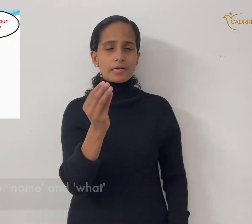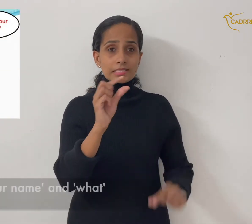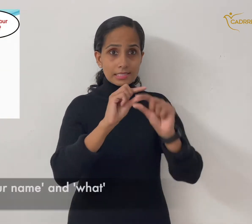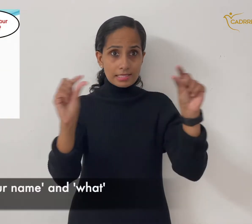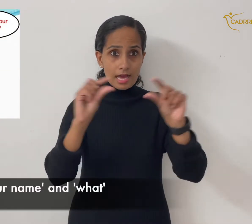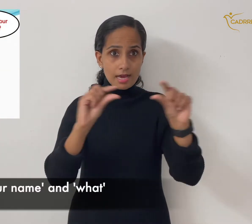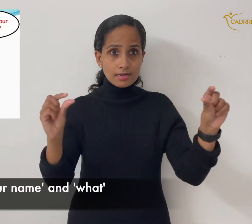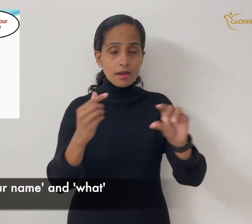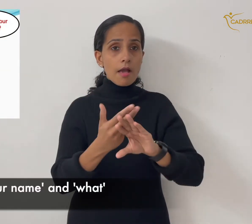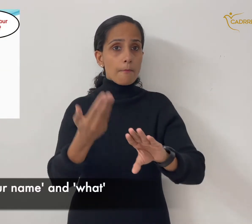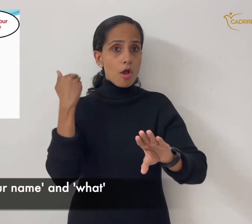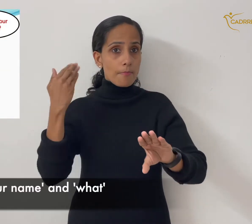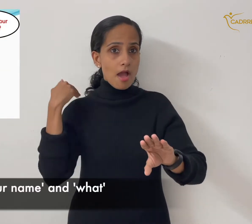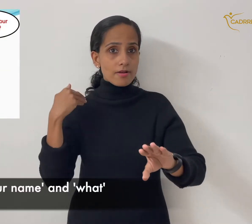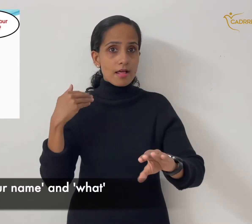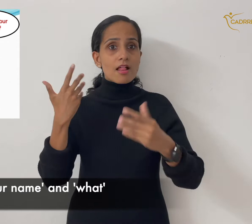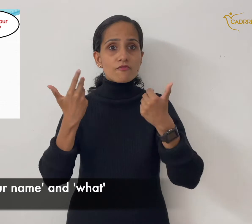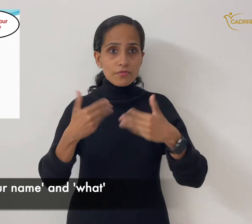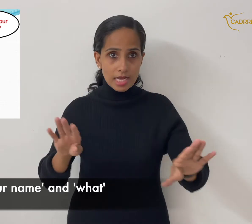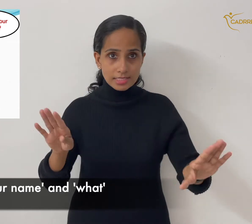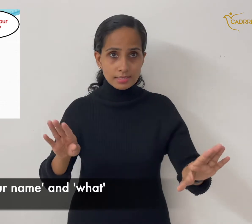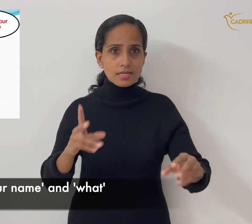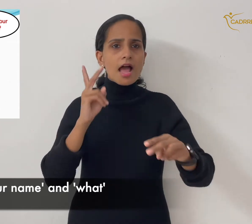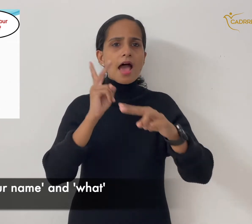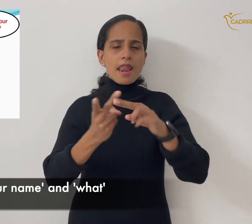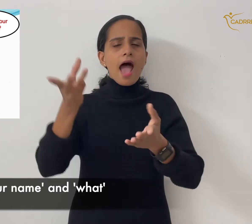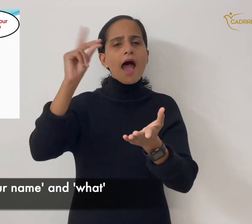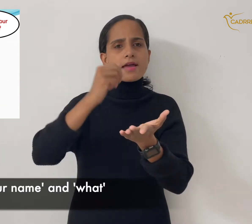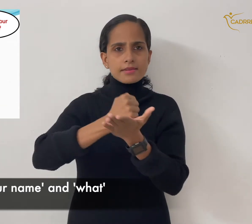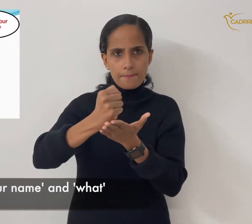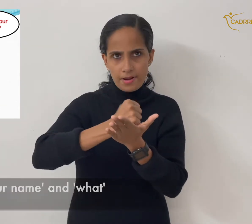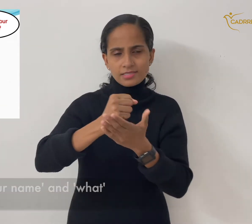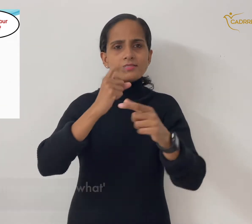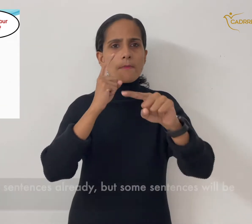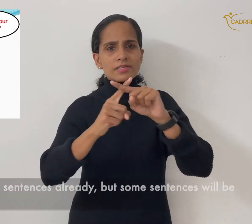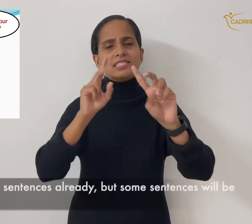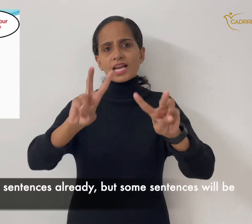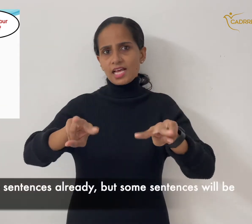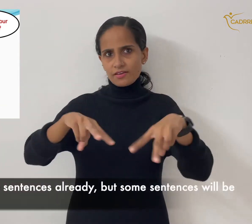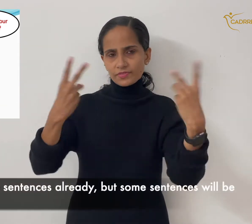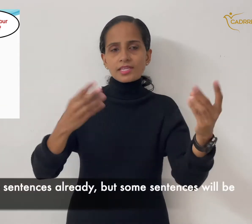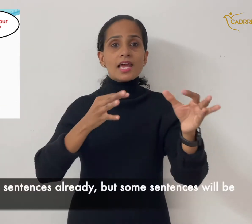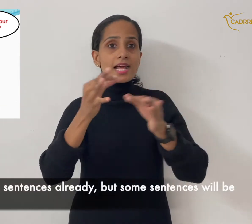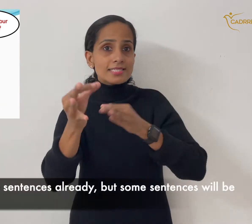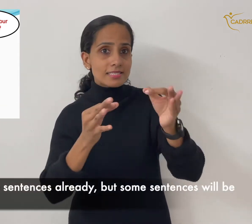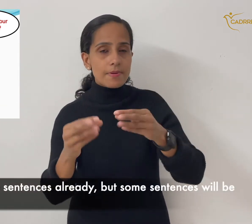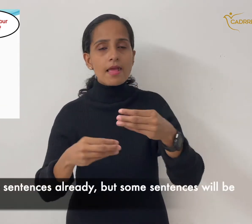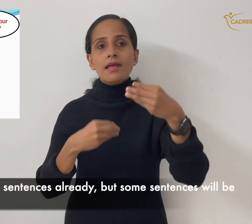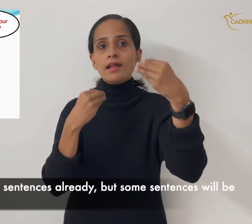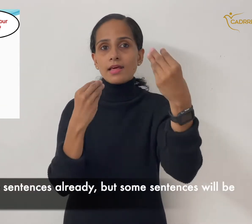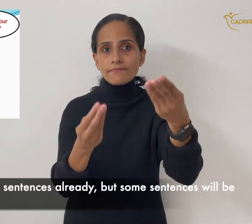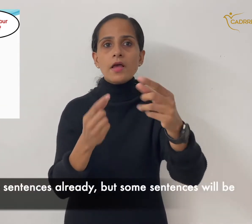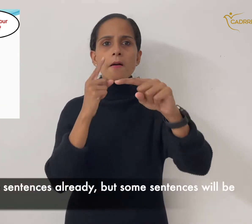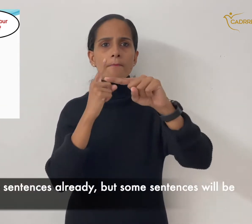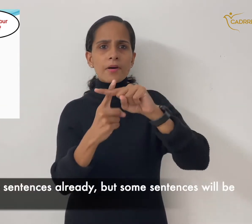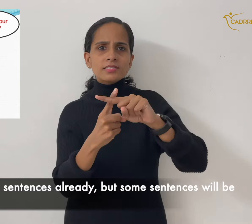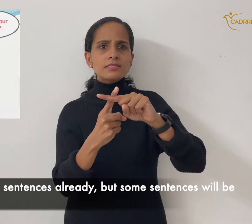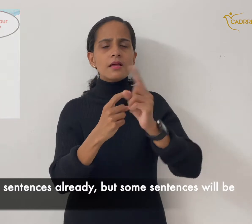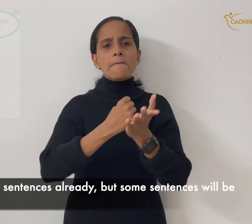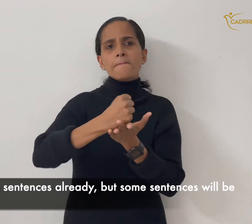So we will sign your name and what? You have learned this sentence already, but some sentences